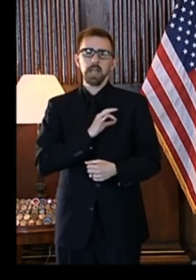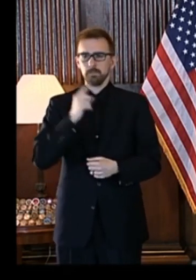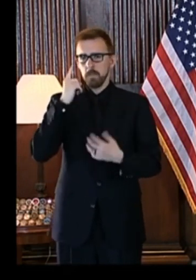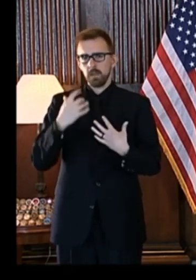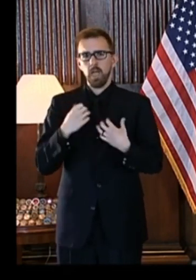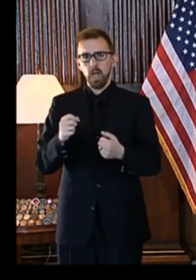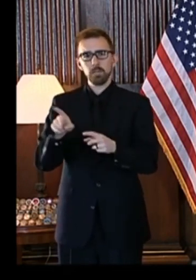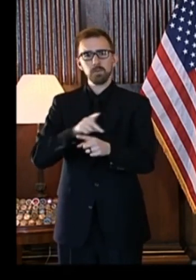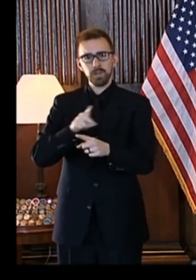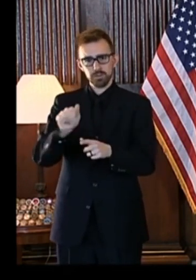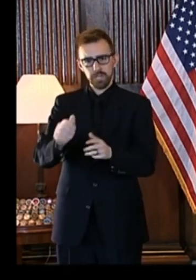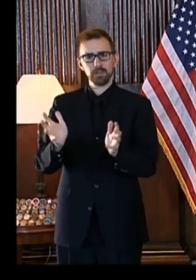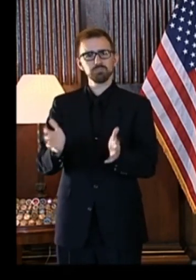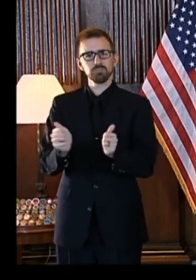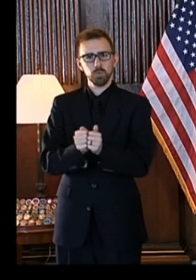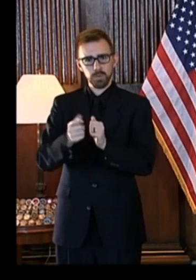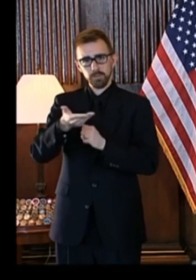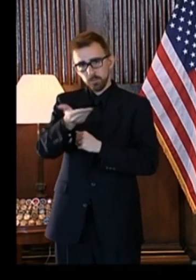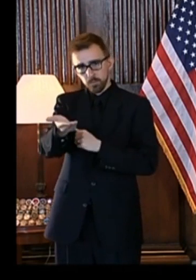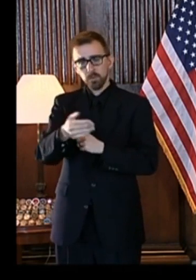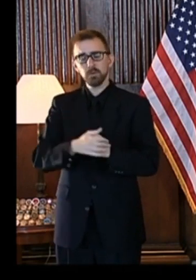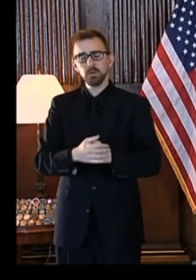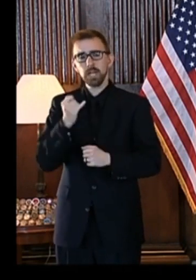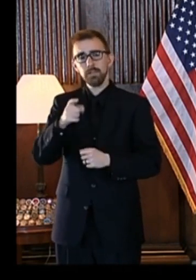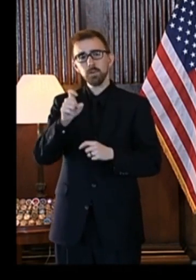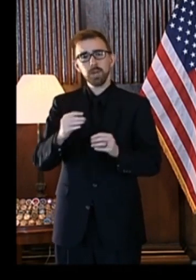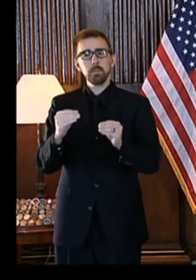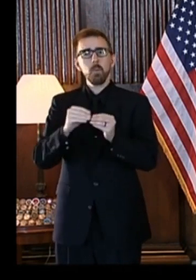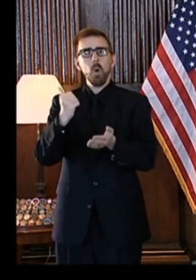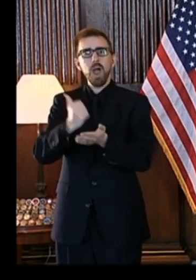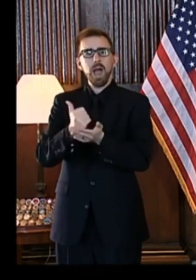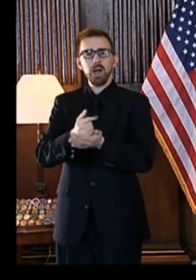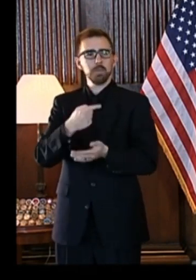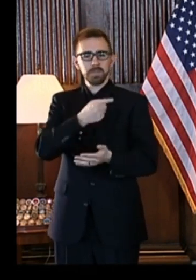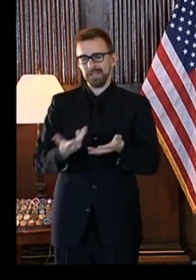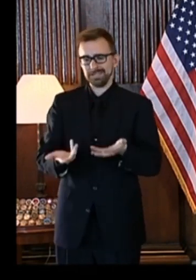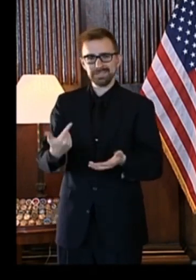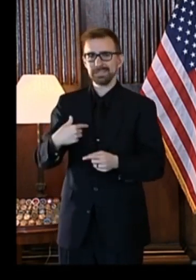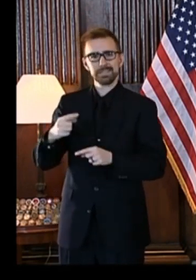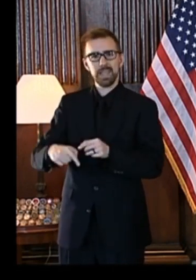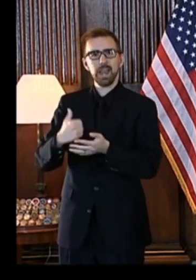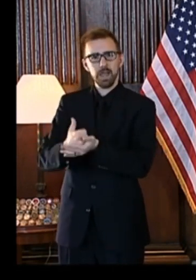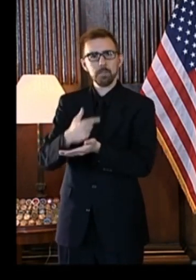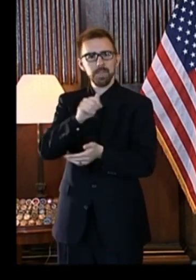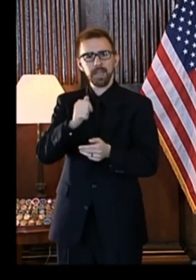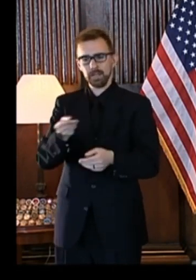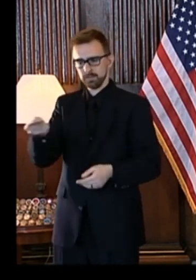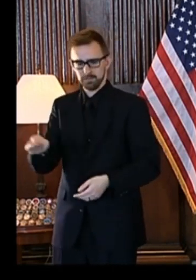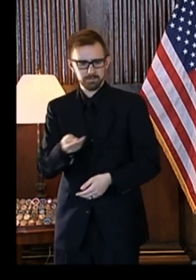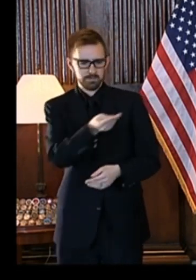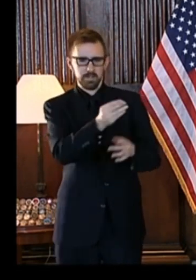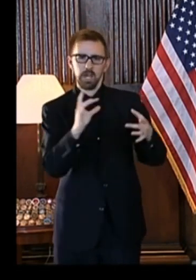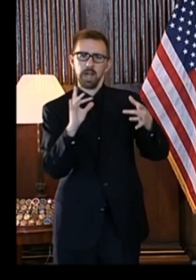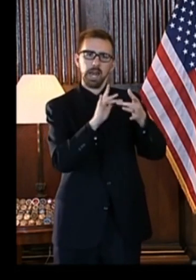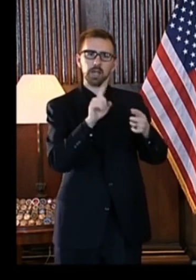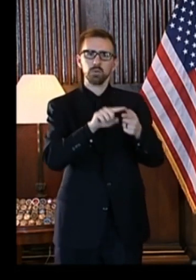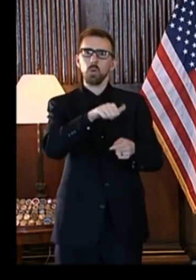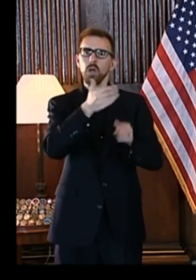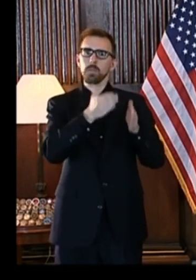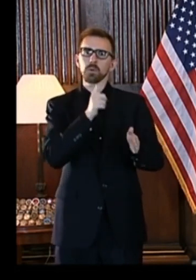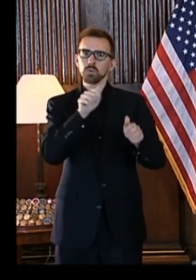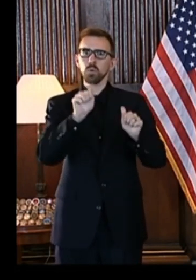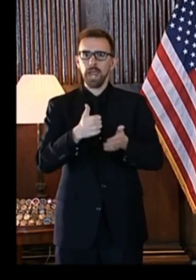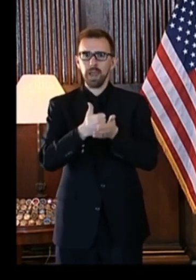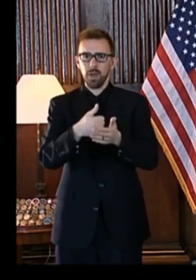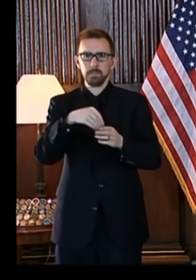professionals who can talk with you, and if you need more help than they can provide, they can connect you with services here in Missouri.